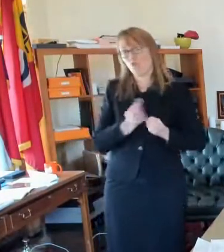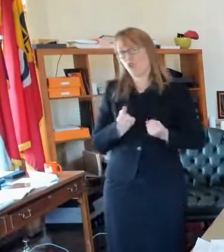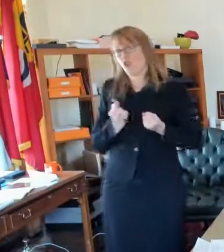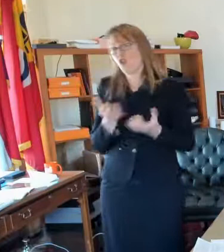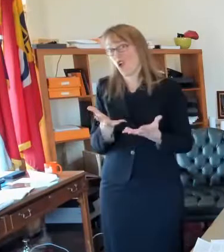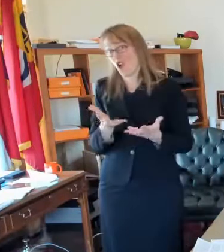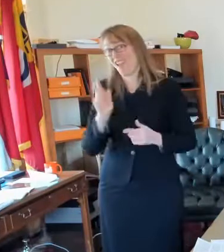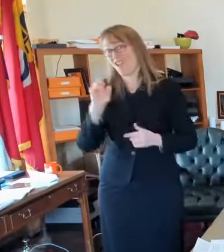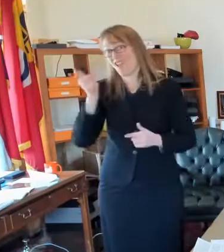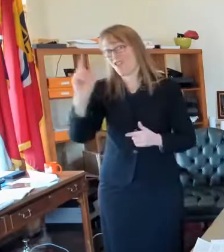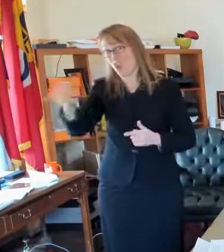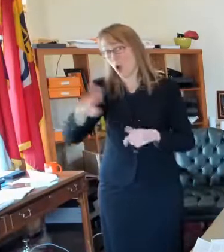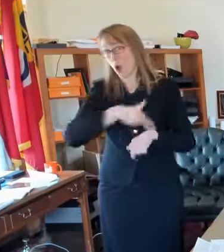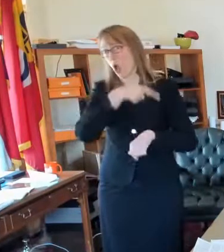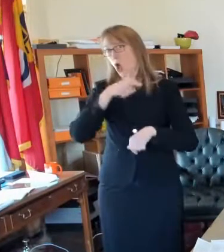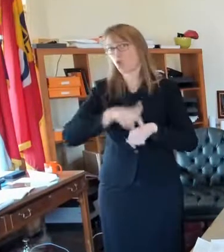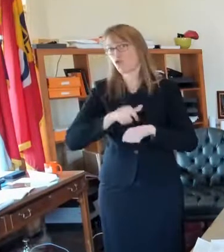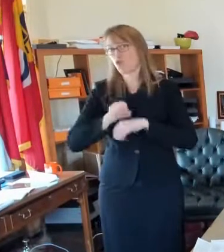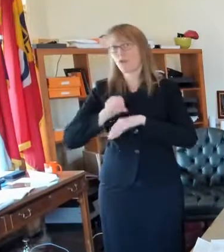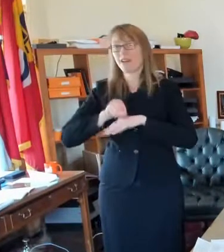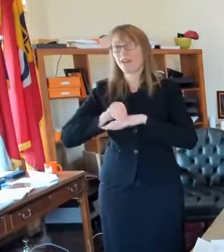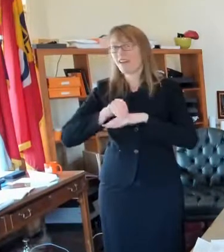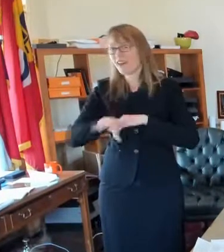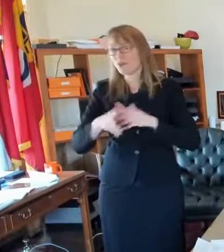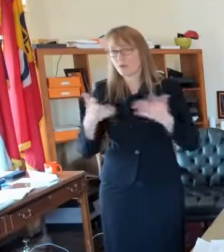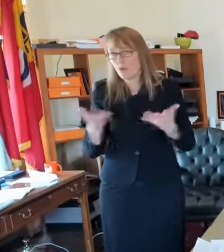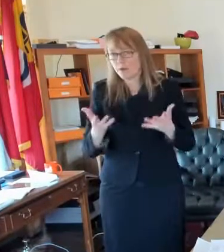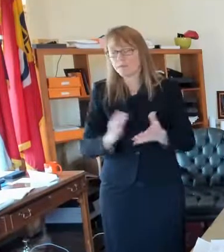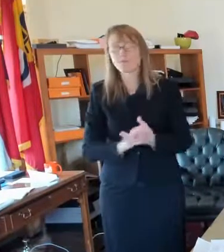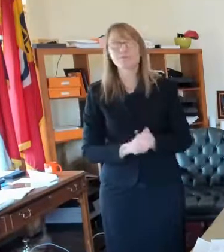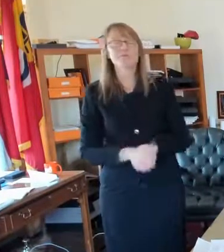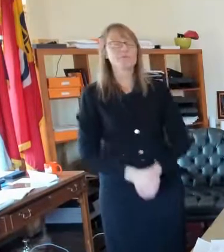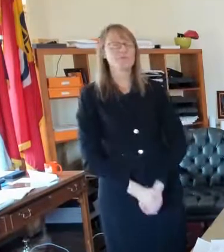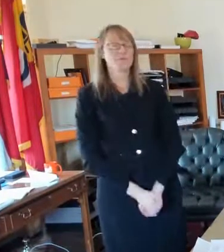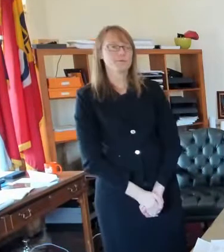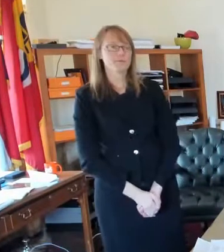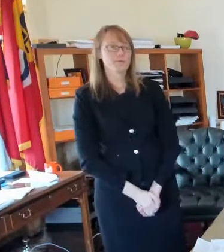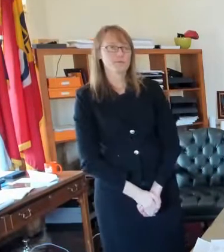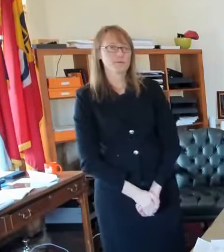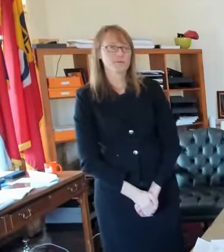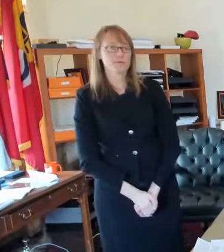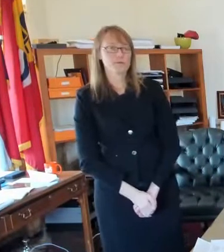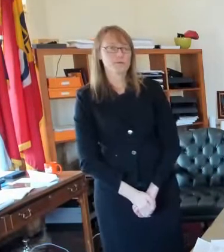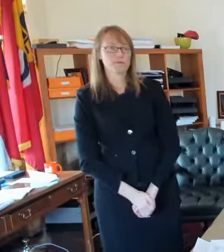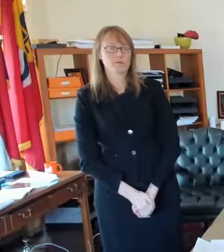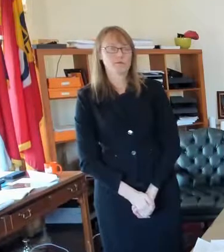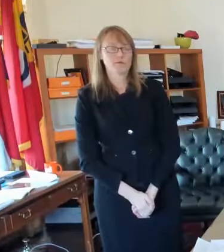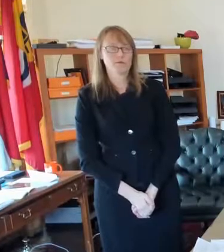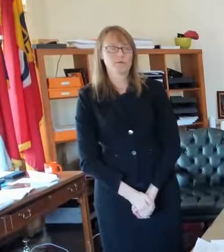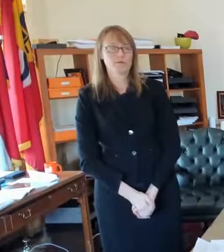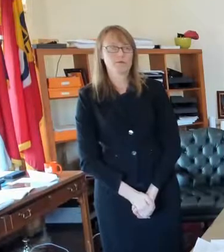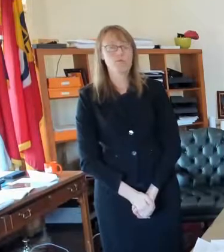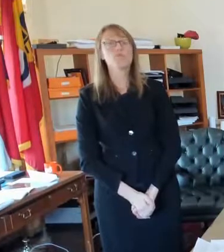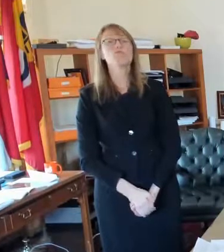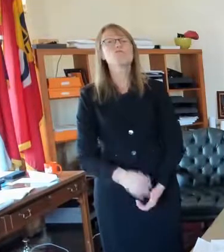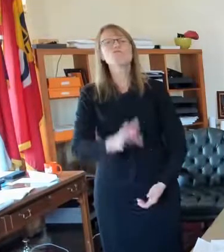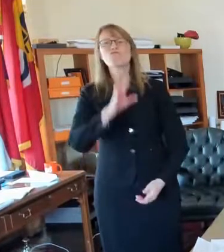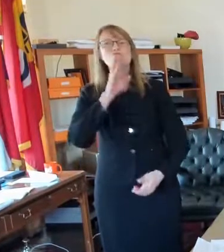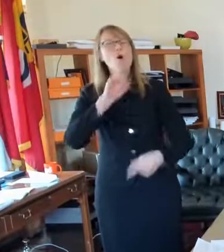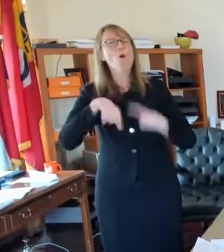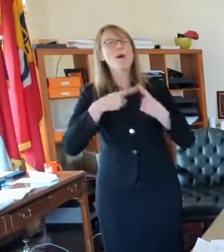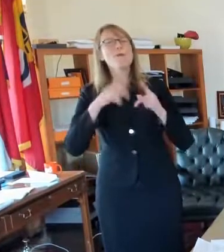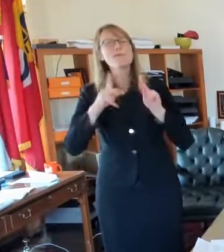the state of Missouri, do you know if justice involved or incarcerated individuals are included in the vaccine schedule?